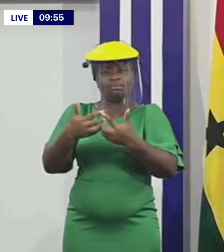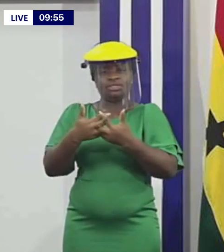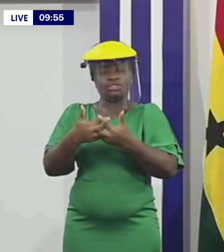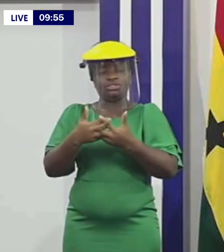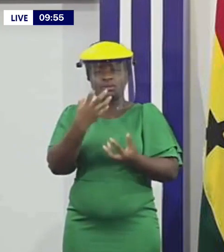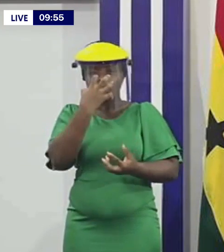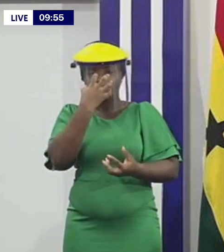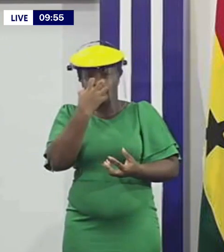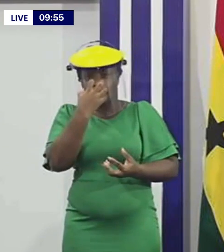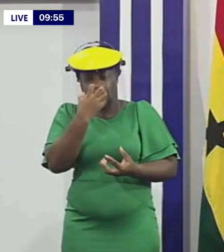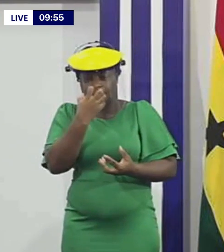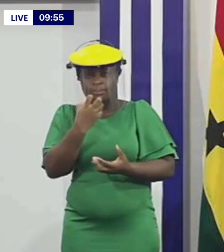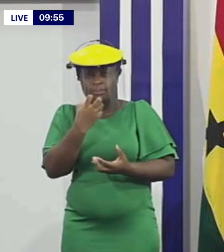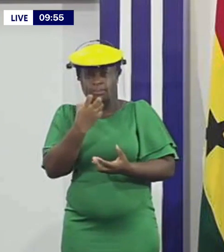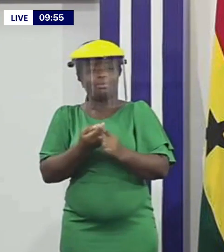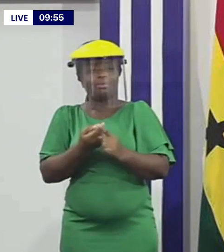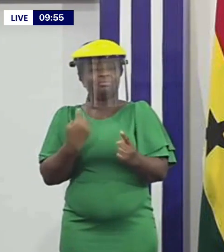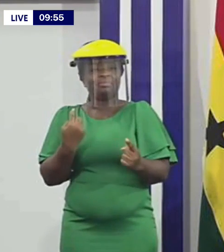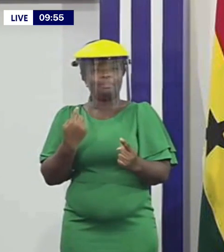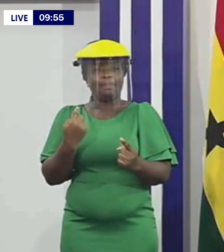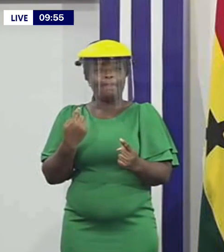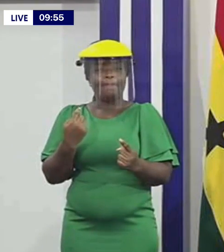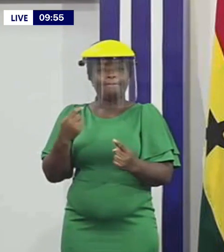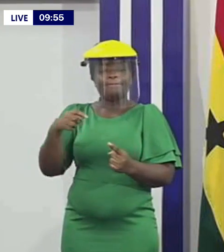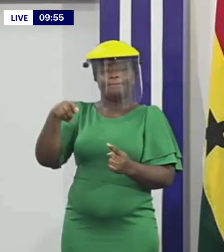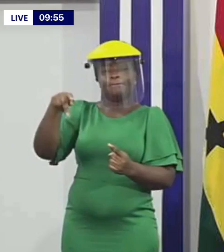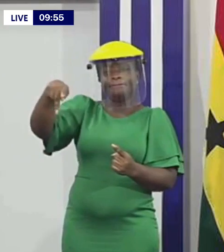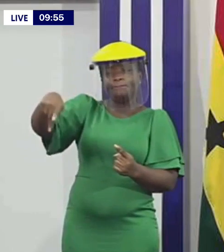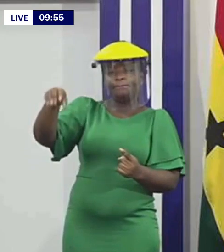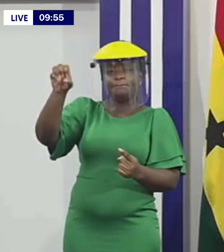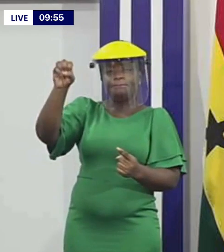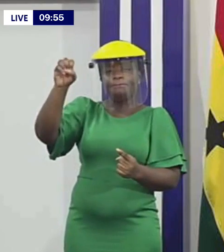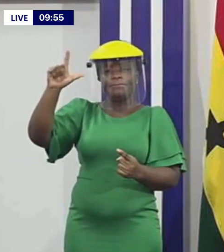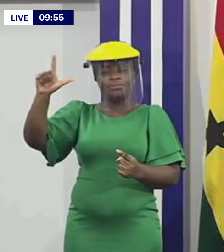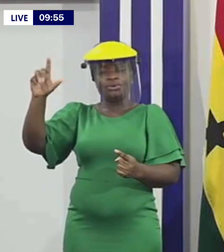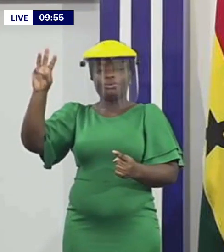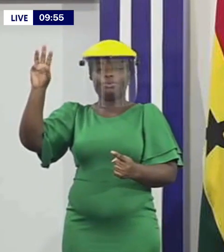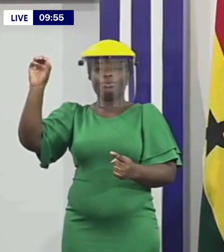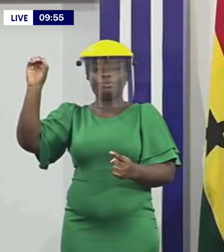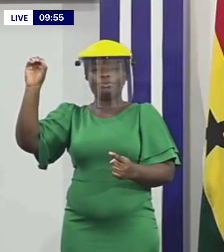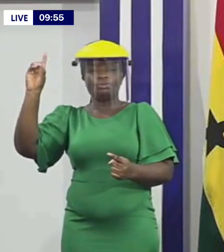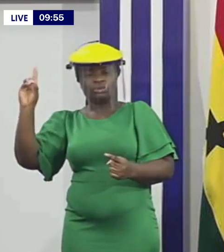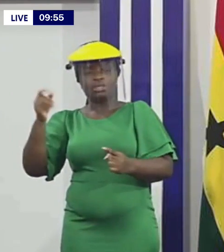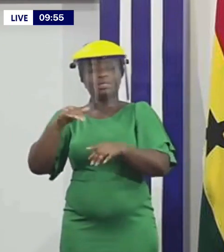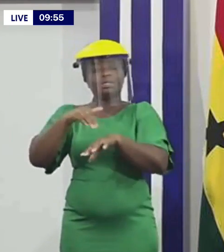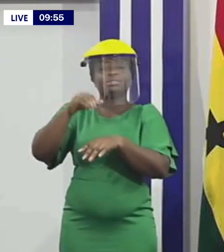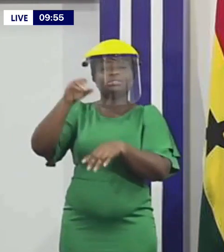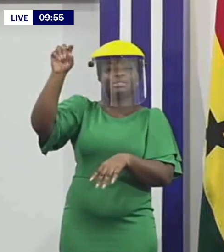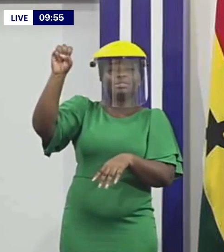pieces of ventilators from the P Wood Limited and Tema Bonded Terminal as